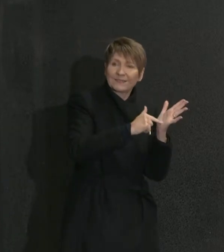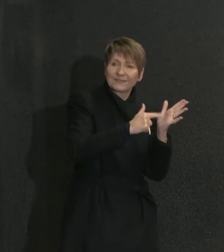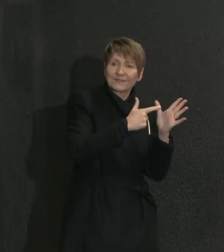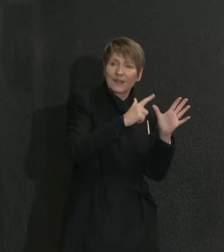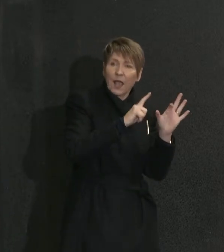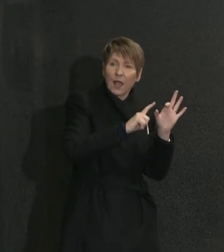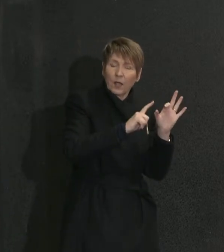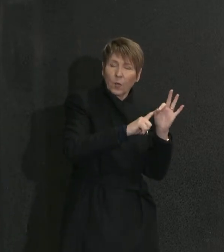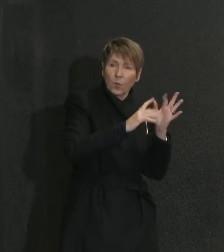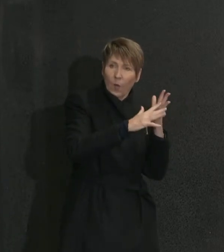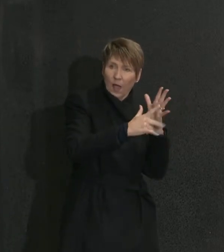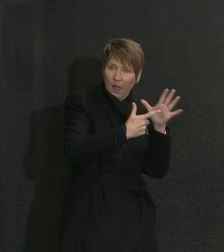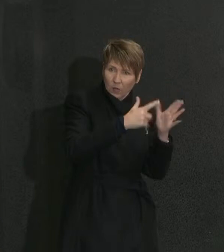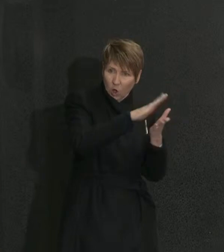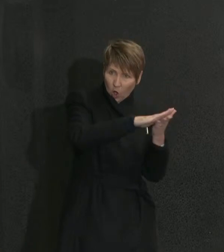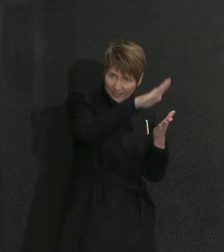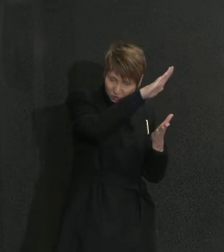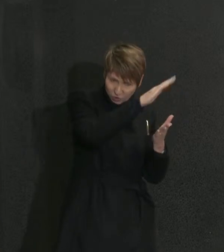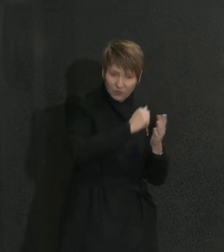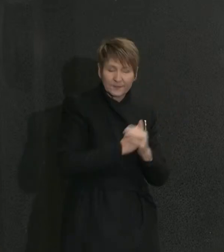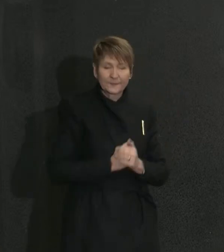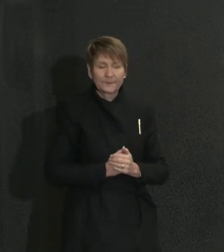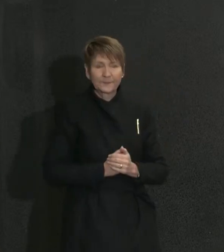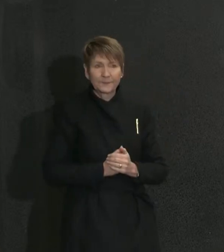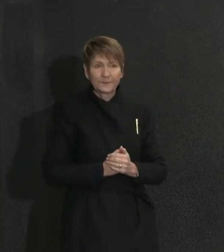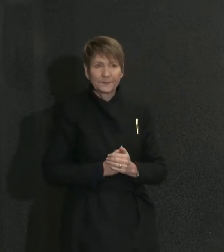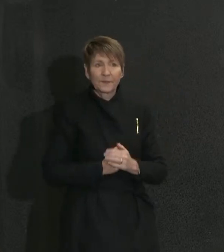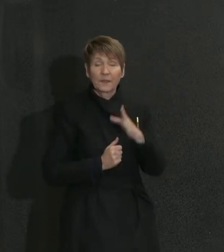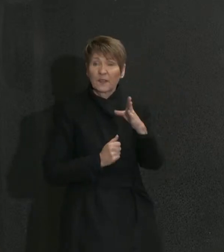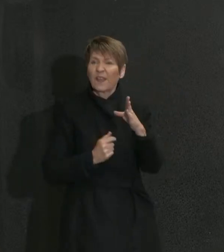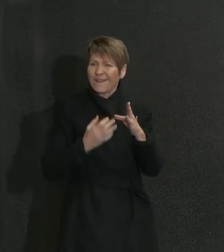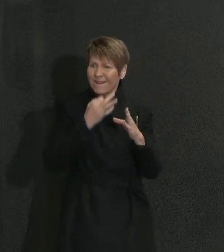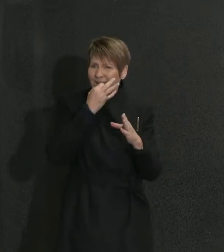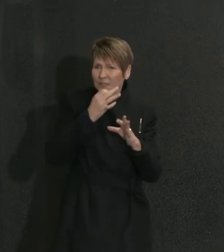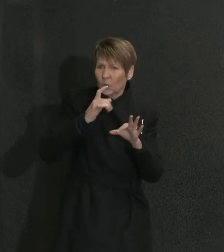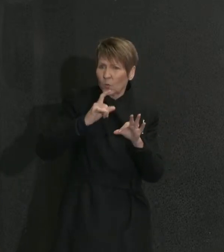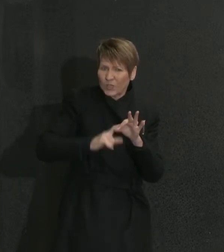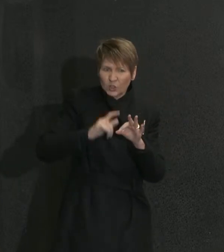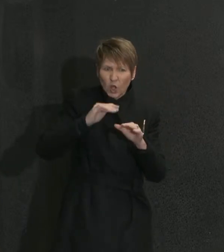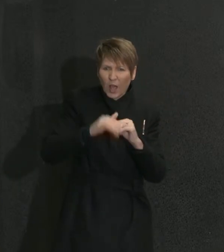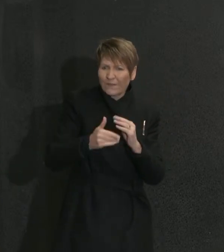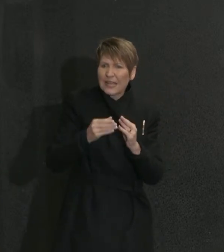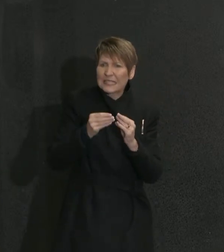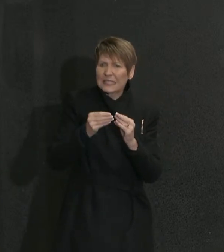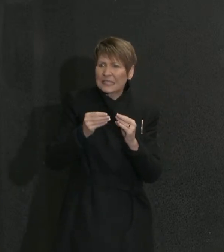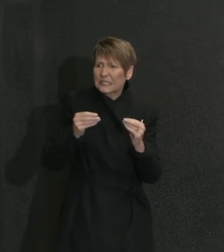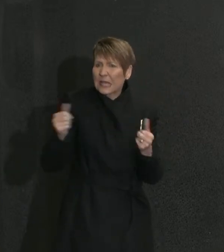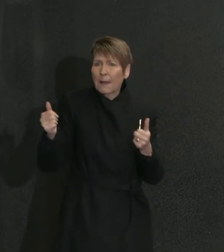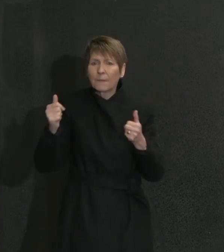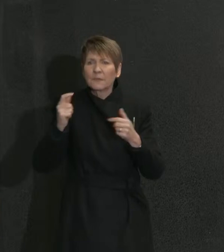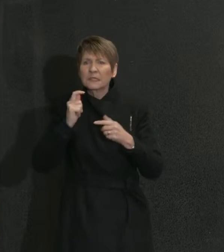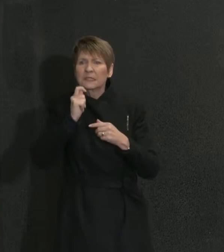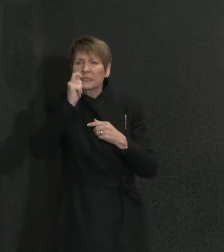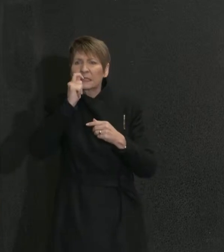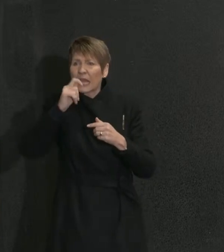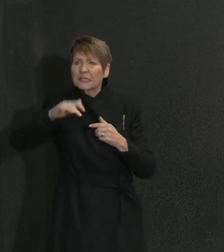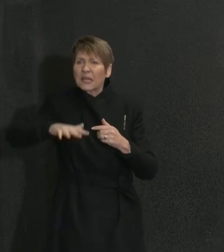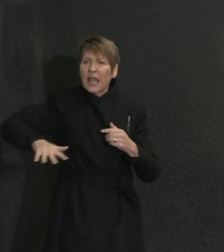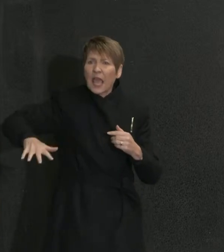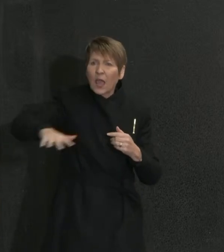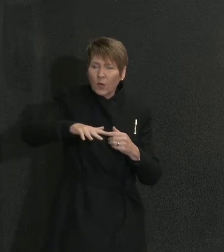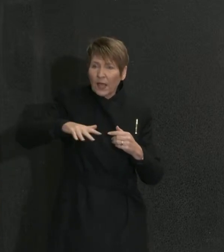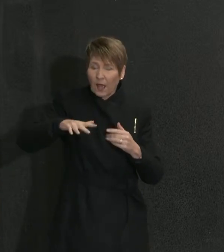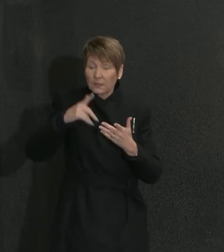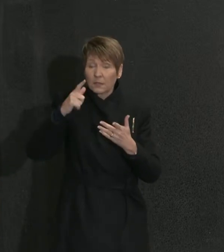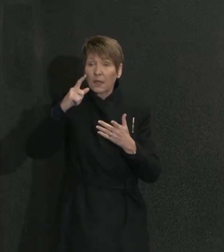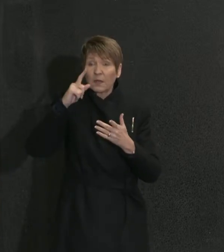controllers at testing not wearing masks or any form of PPE. Now, how would you react to that, and should